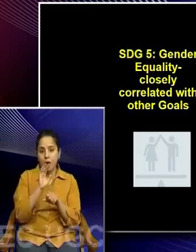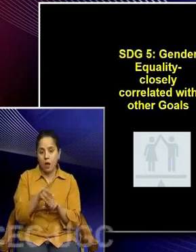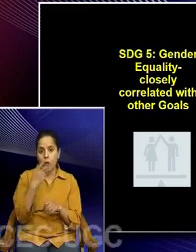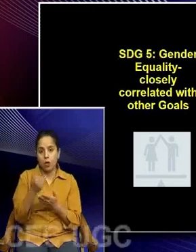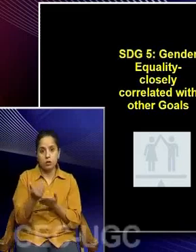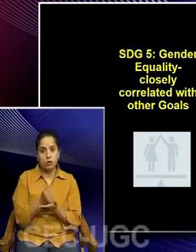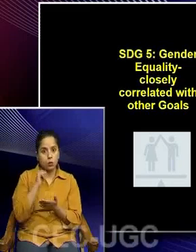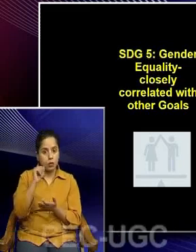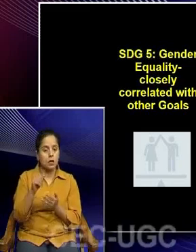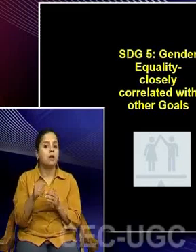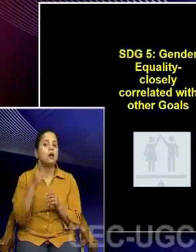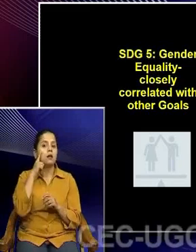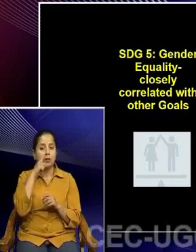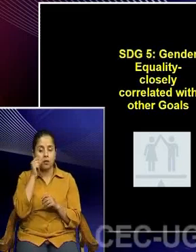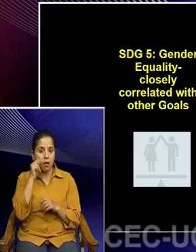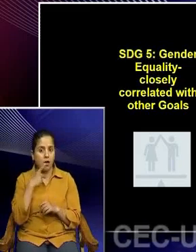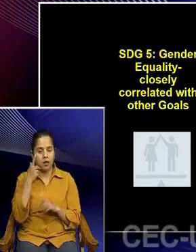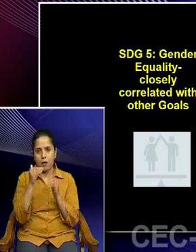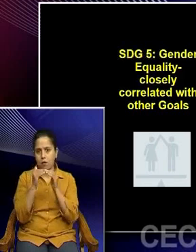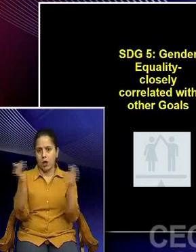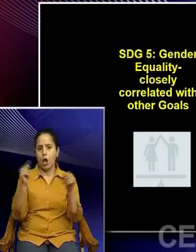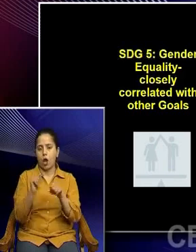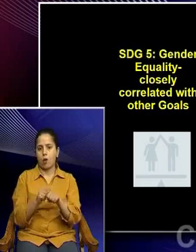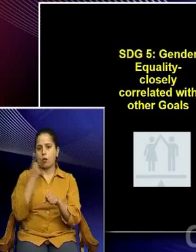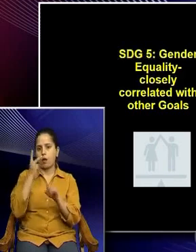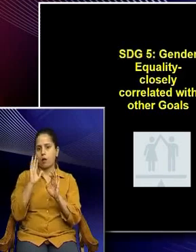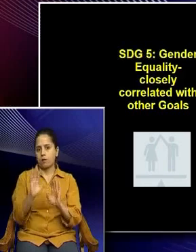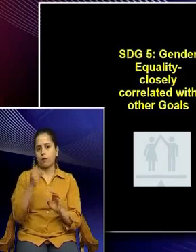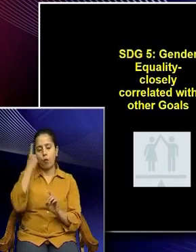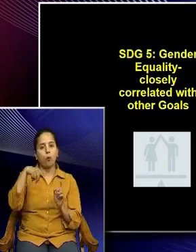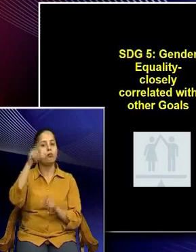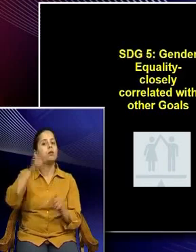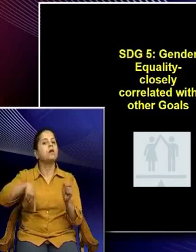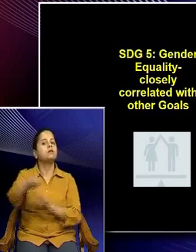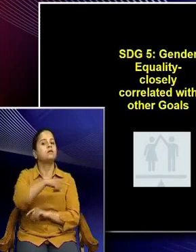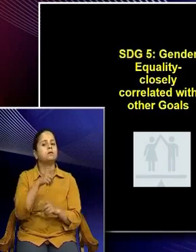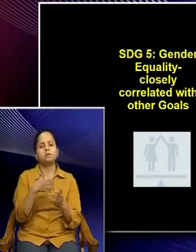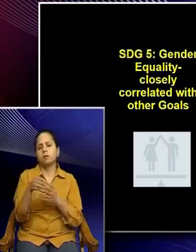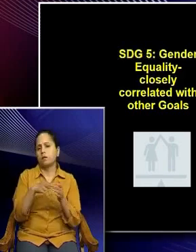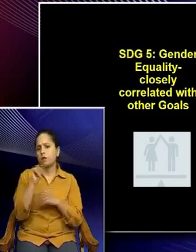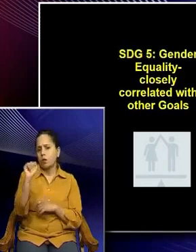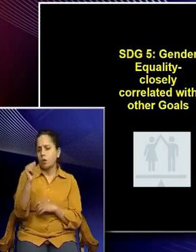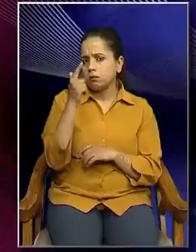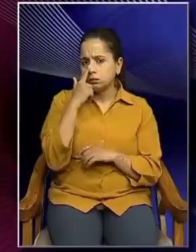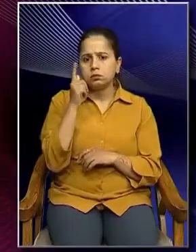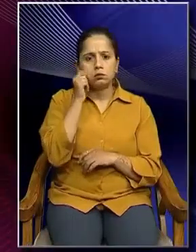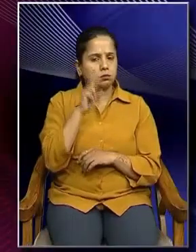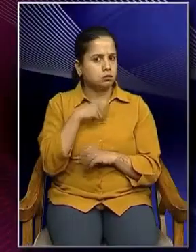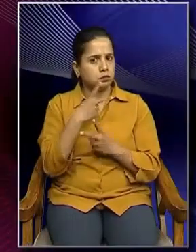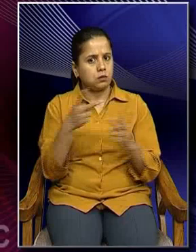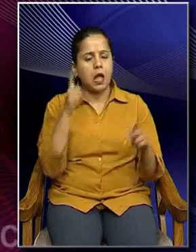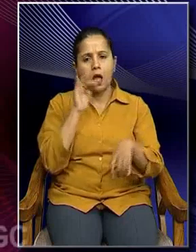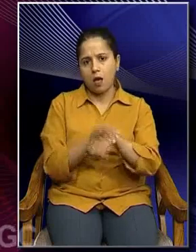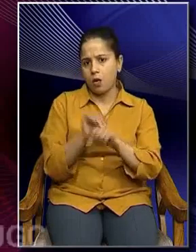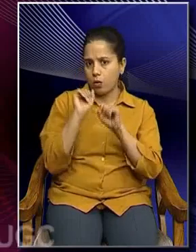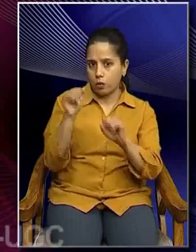equity, means that if you ensure fair opportunities for people irrespective of their gender,